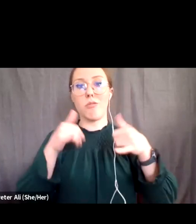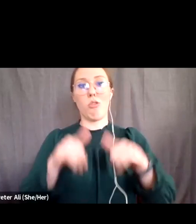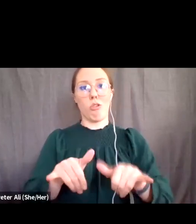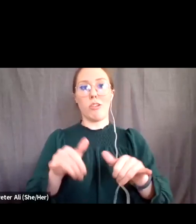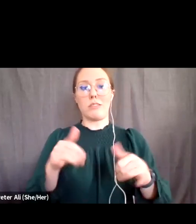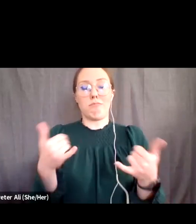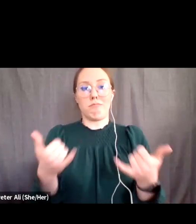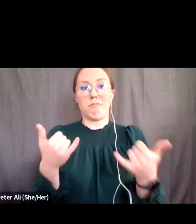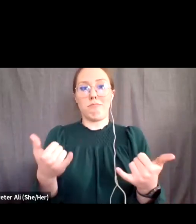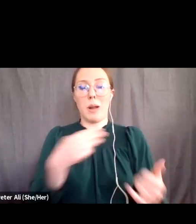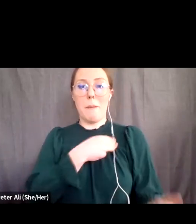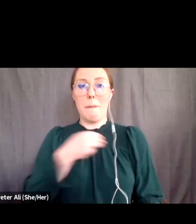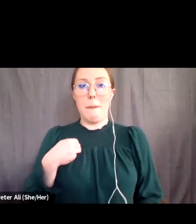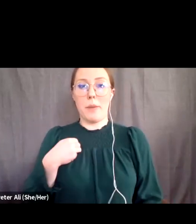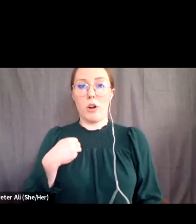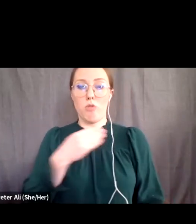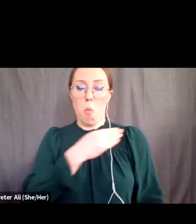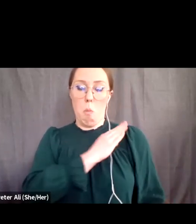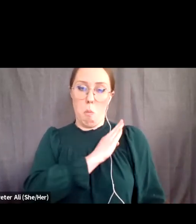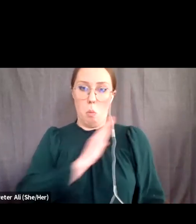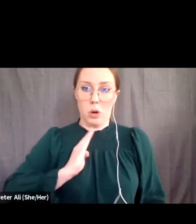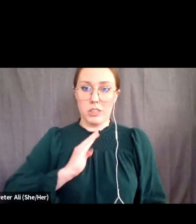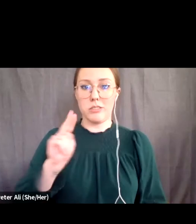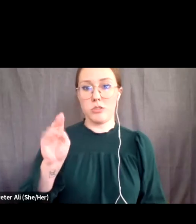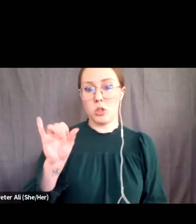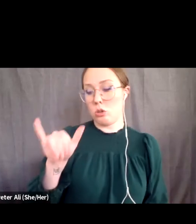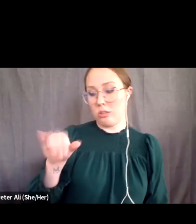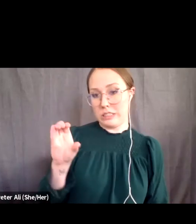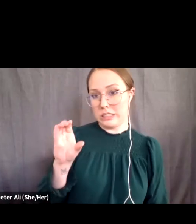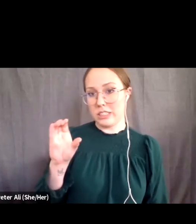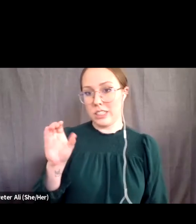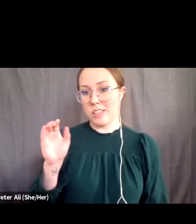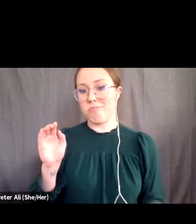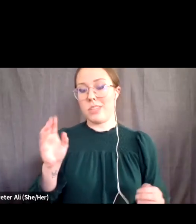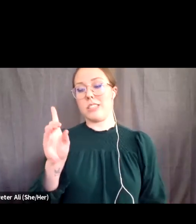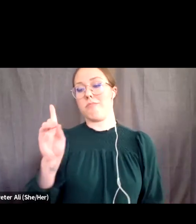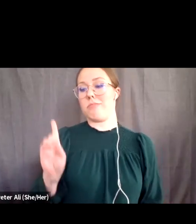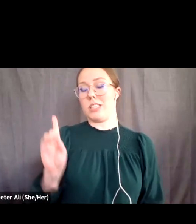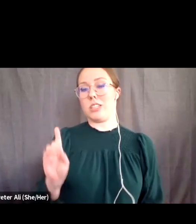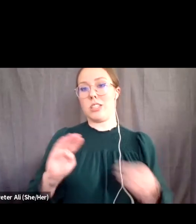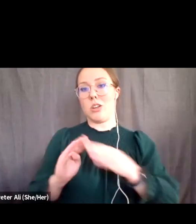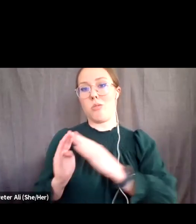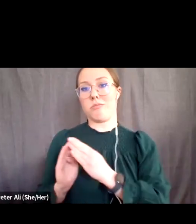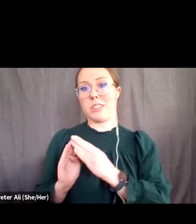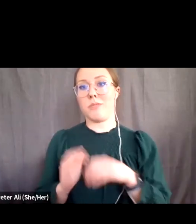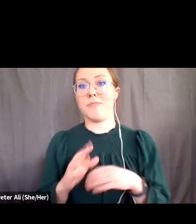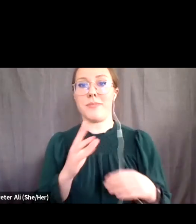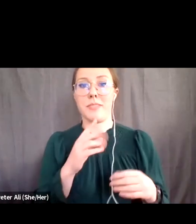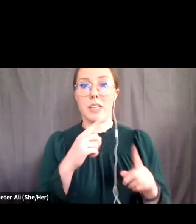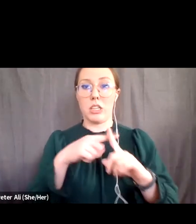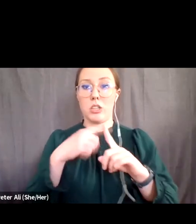boards of New York City and Company, the Downtown Brooklyn Partnership, and the Global Cultural Districts Network.